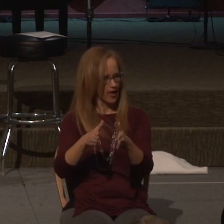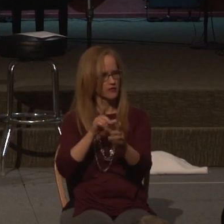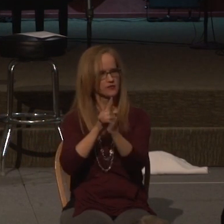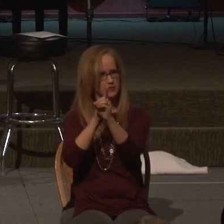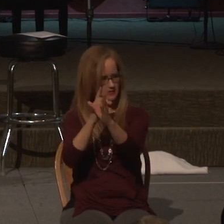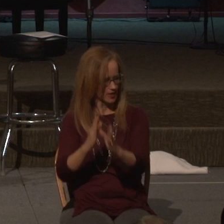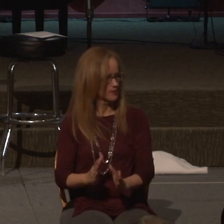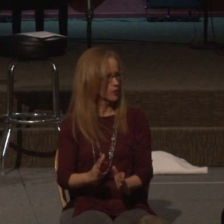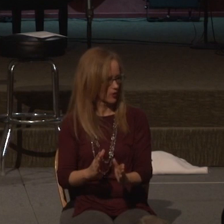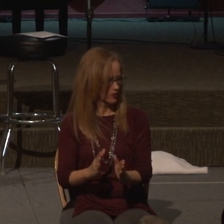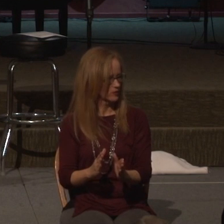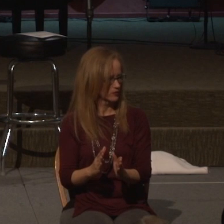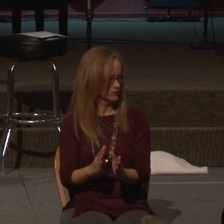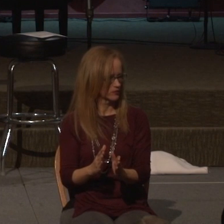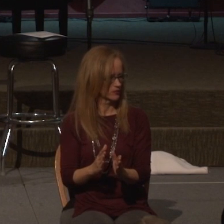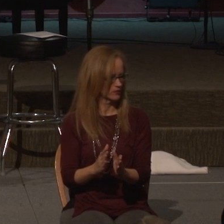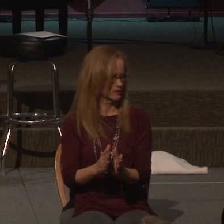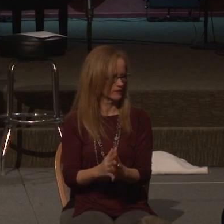disciple.